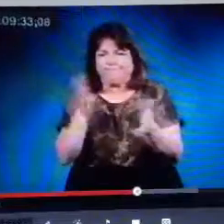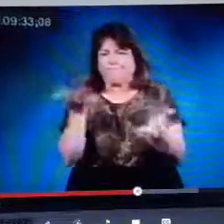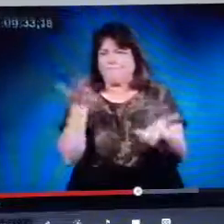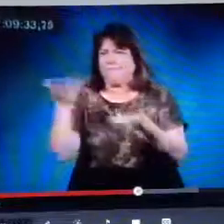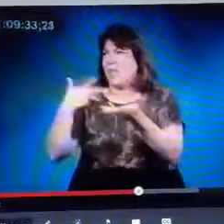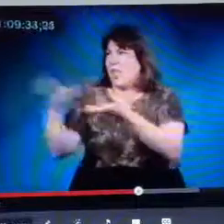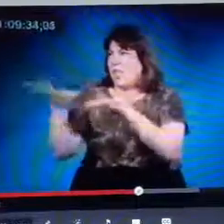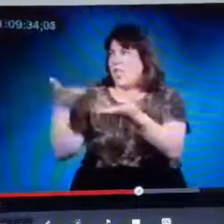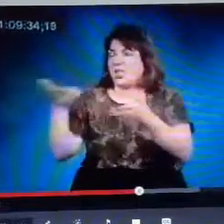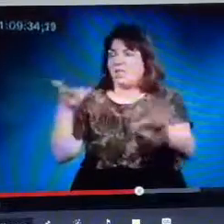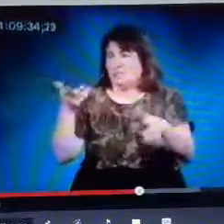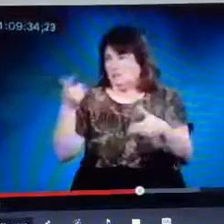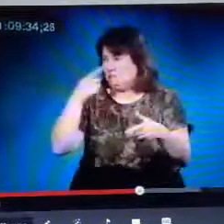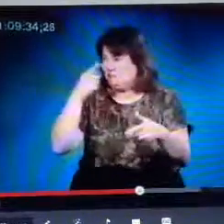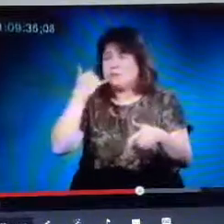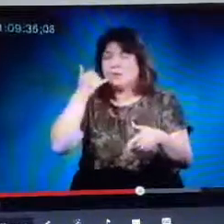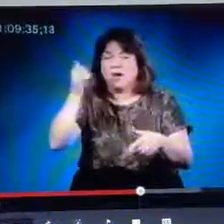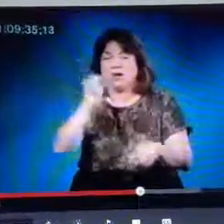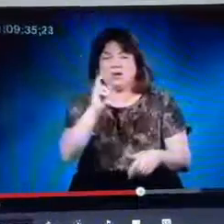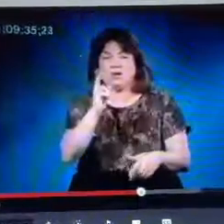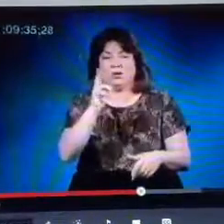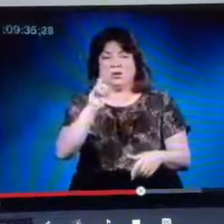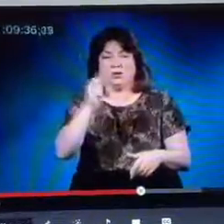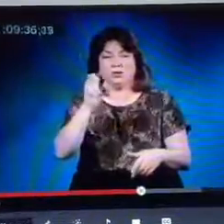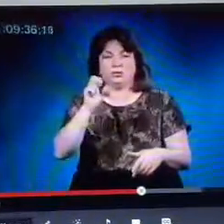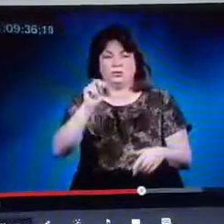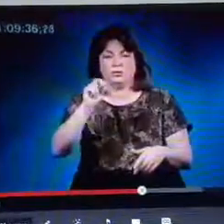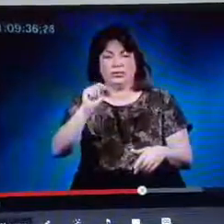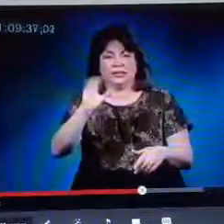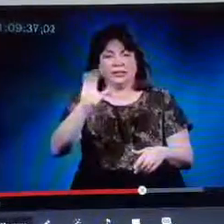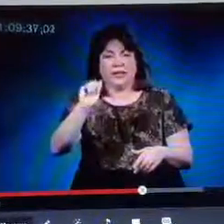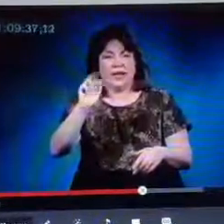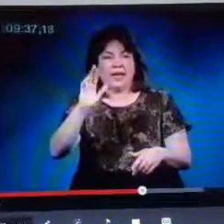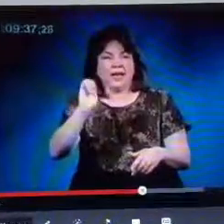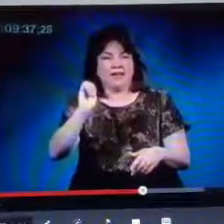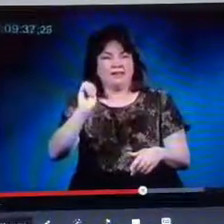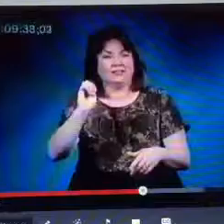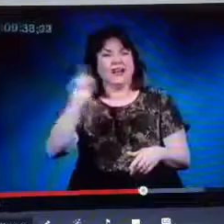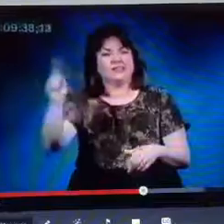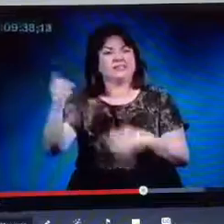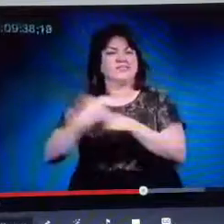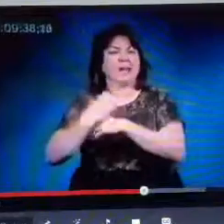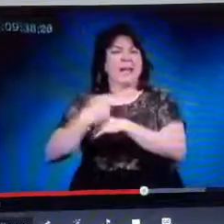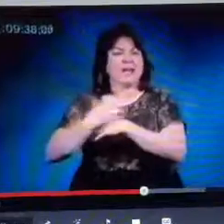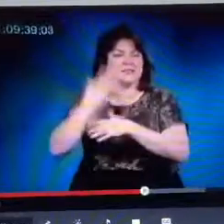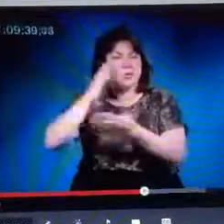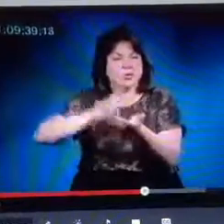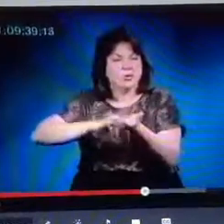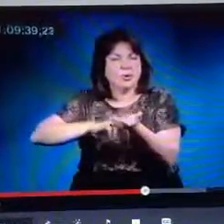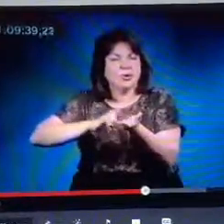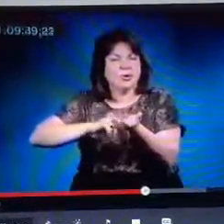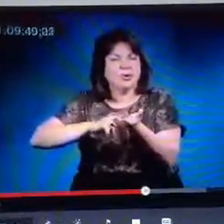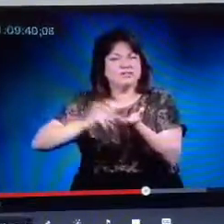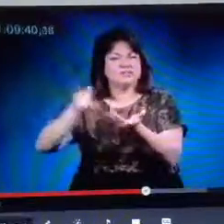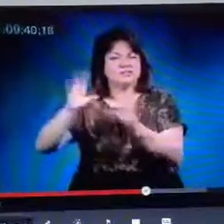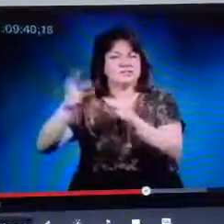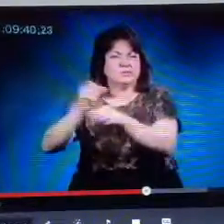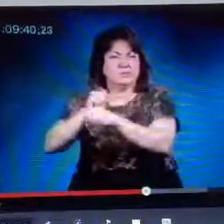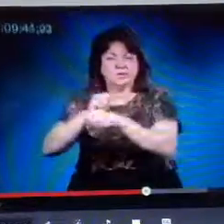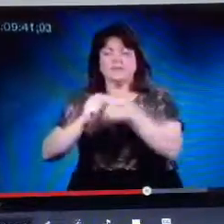My friend said, I don't know. And I said, do you mind calling urgent care and see if you could get some advice from a doctor